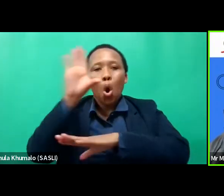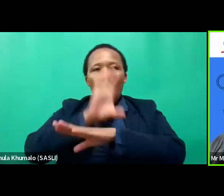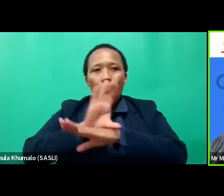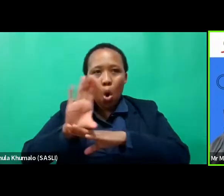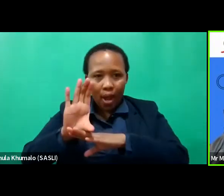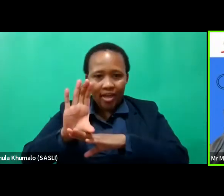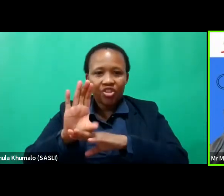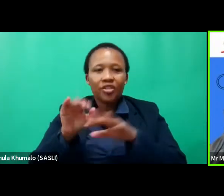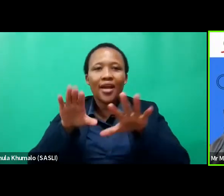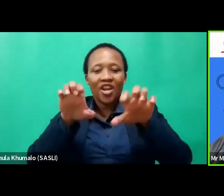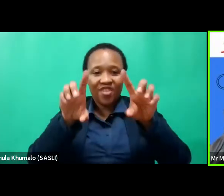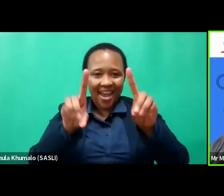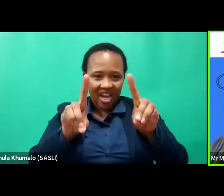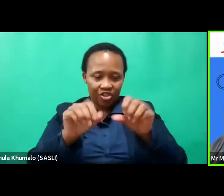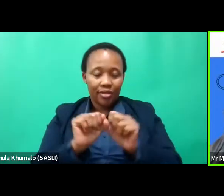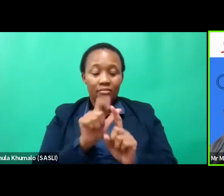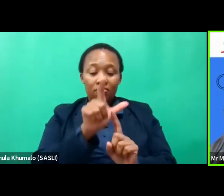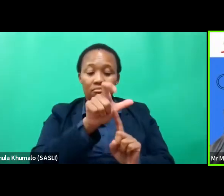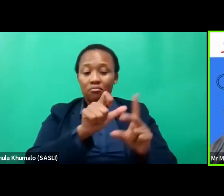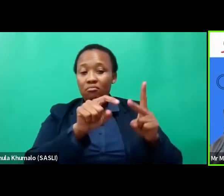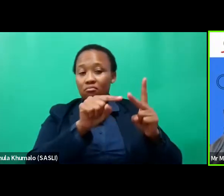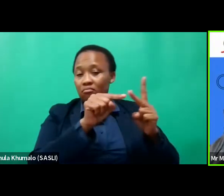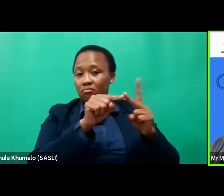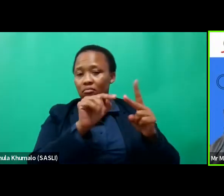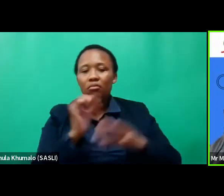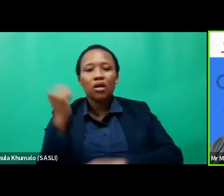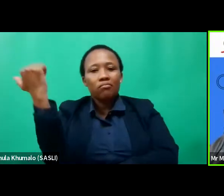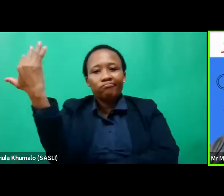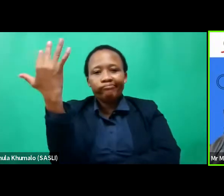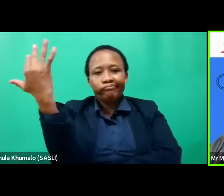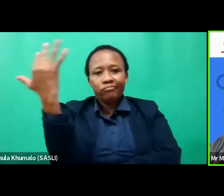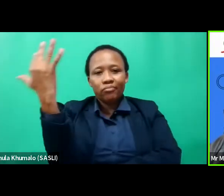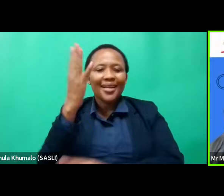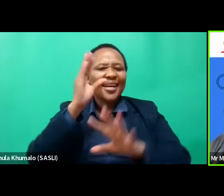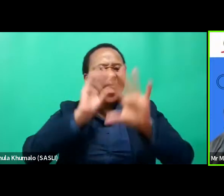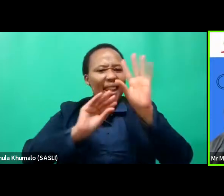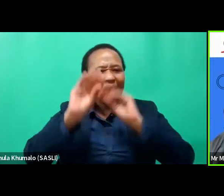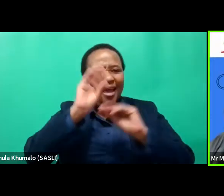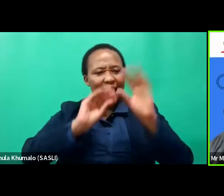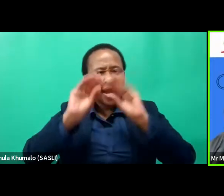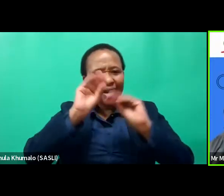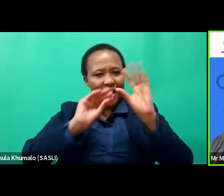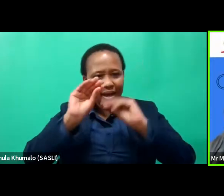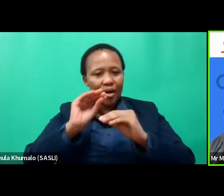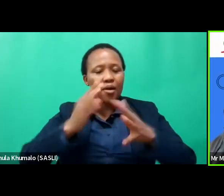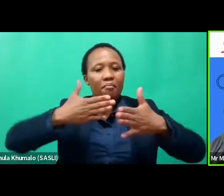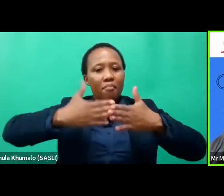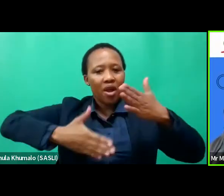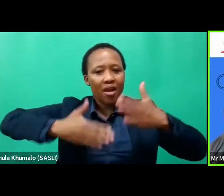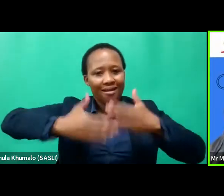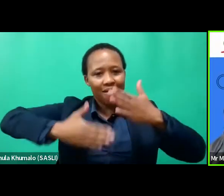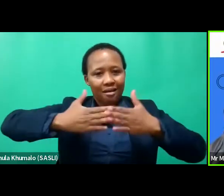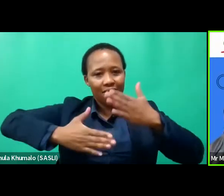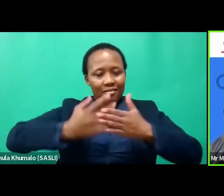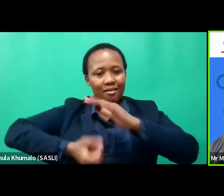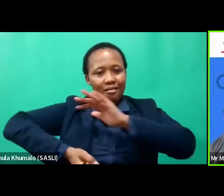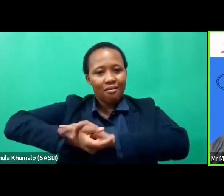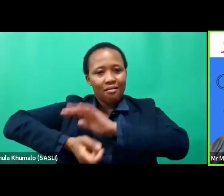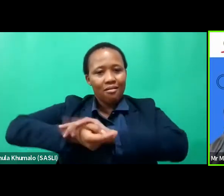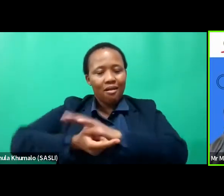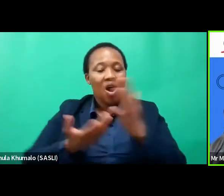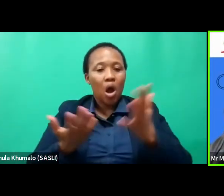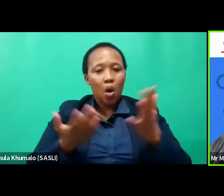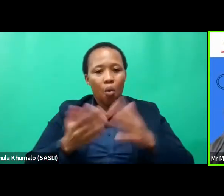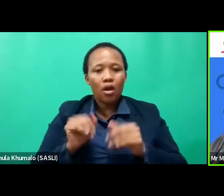be presenting on learning barriers encountered by first-year Lesotho College of Education students